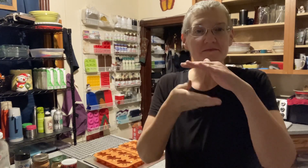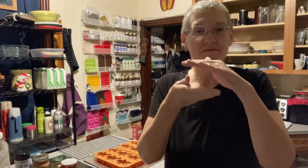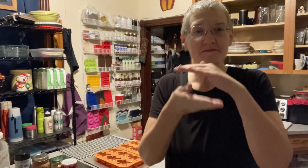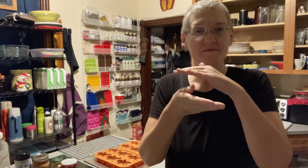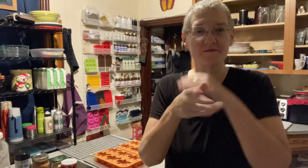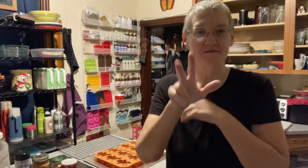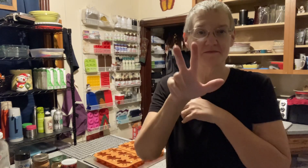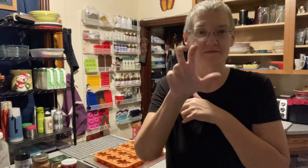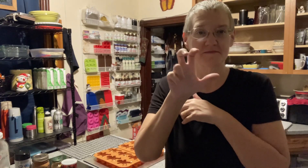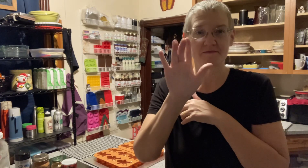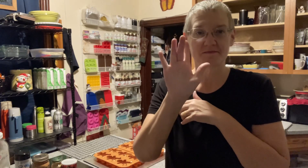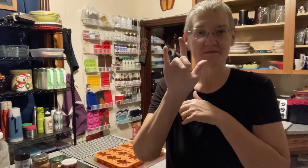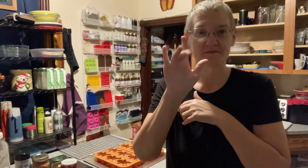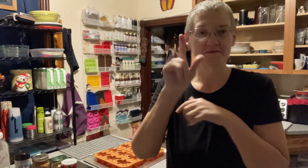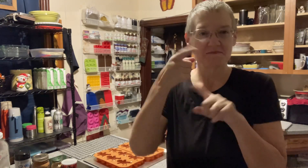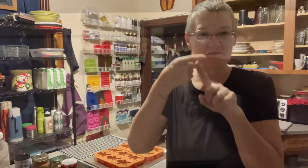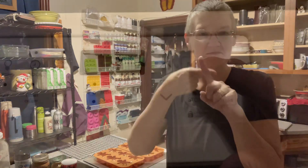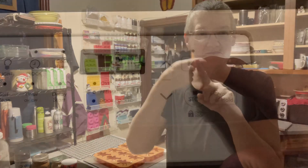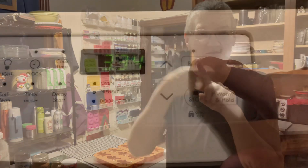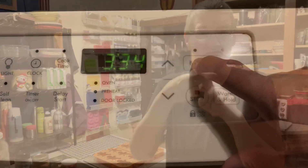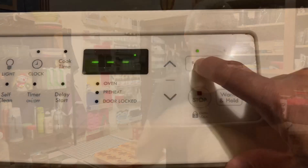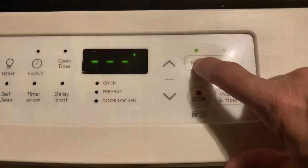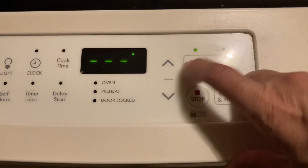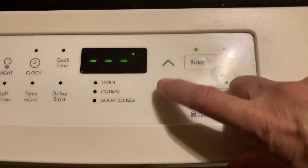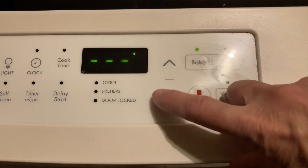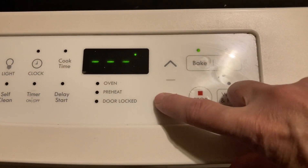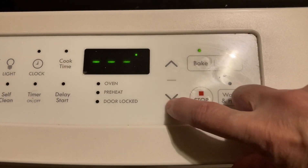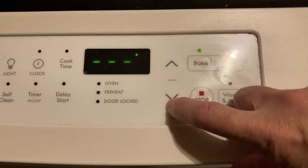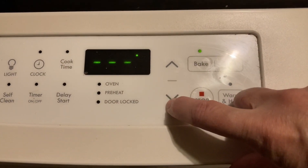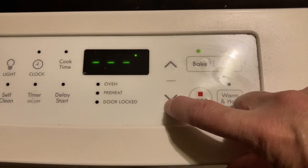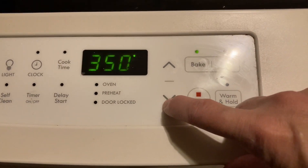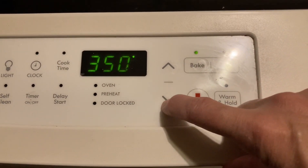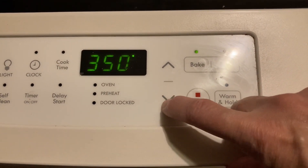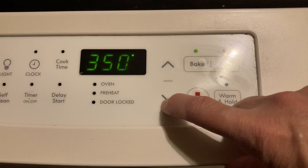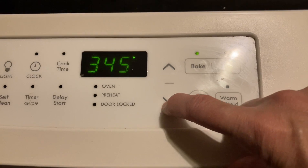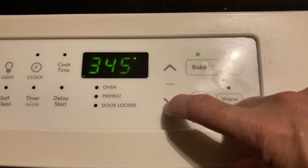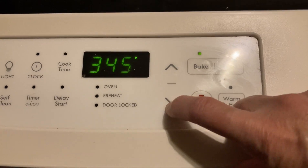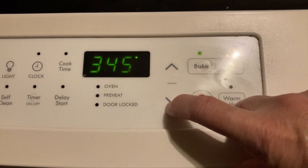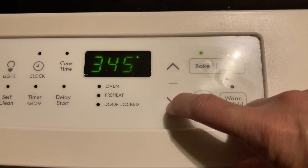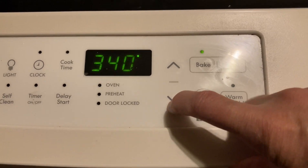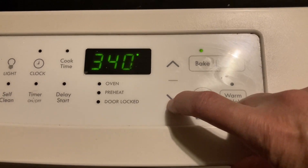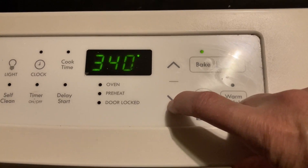First, we need to preheat the oven to 325 degrees.